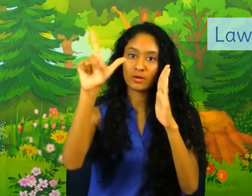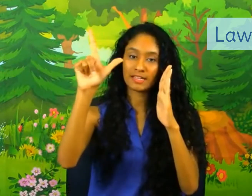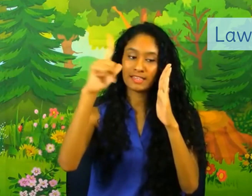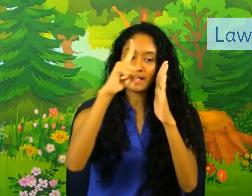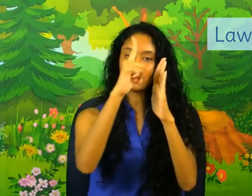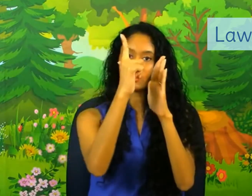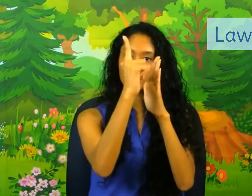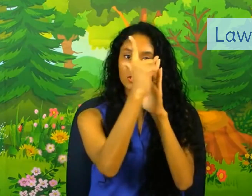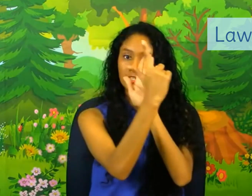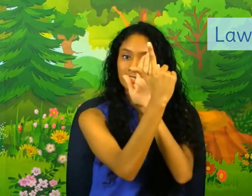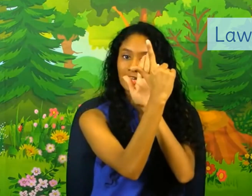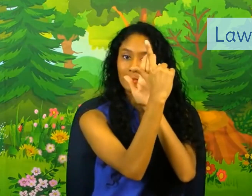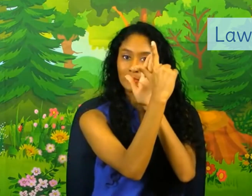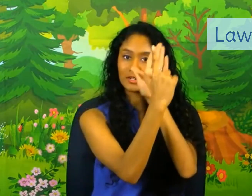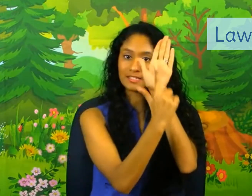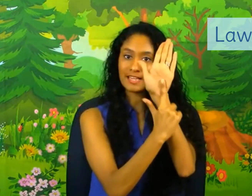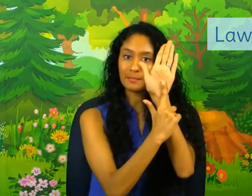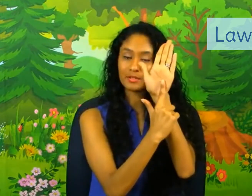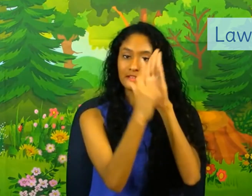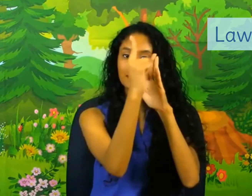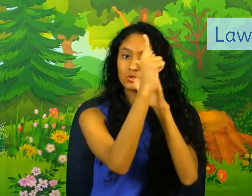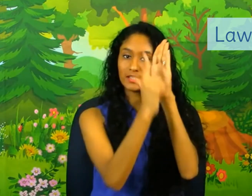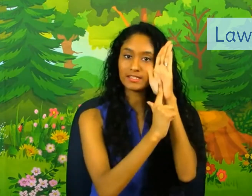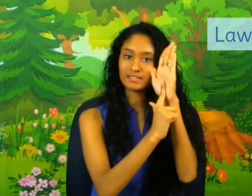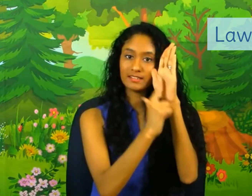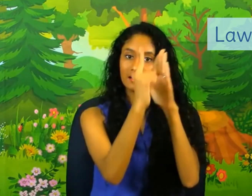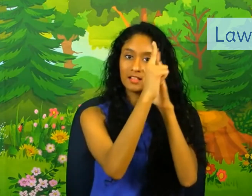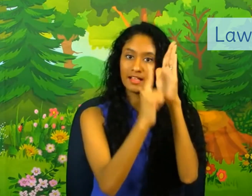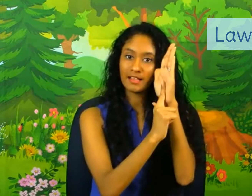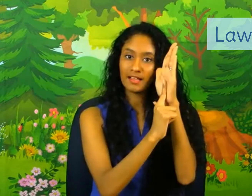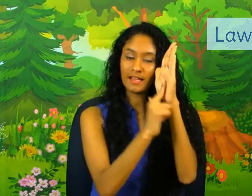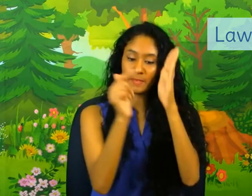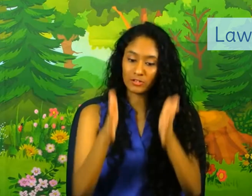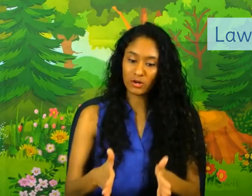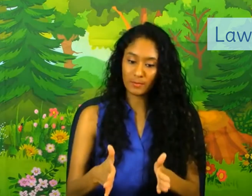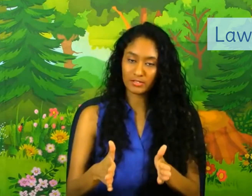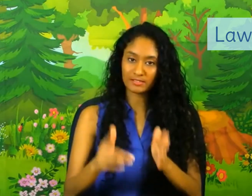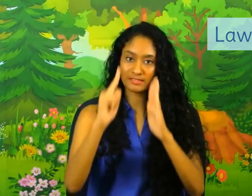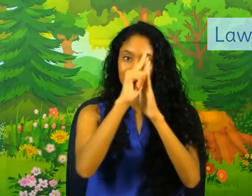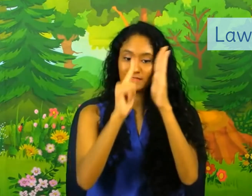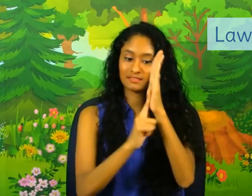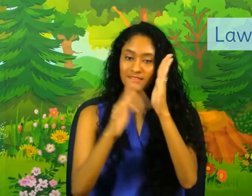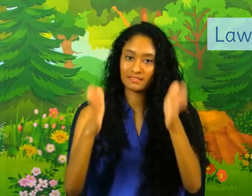take the L and we're going to start at the top and we're going to tap twice and then draw a person.